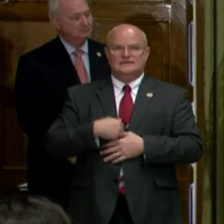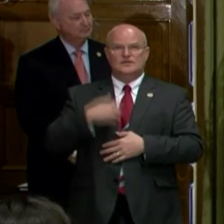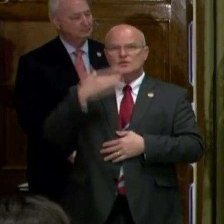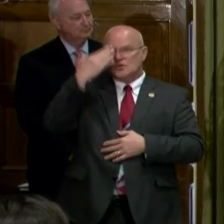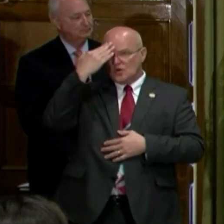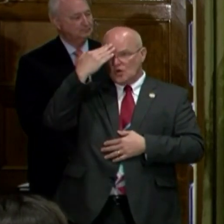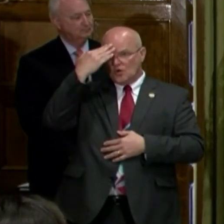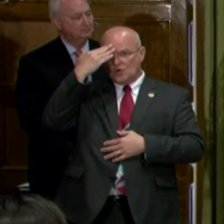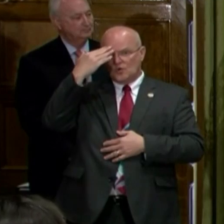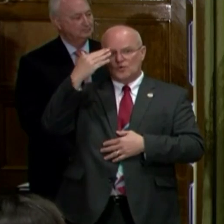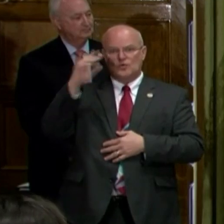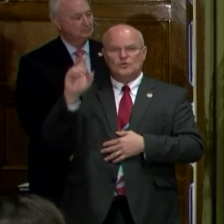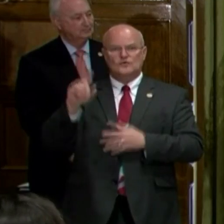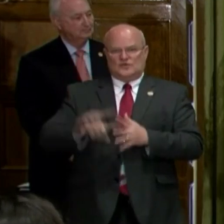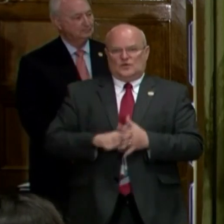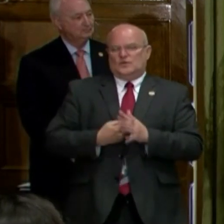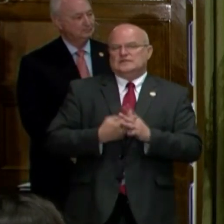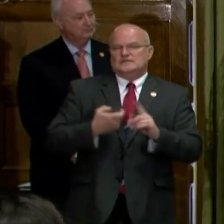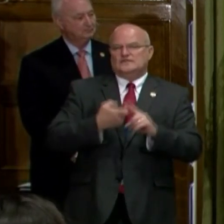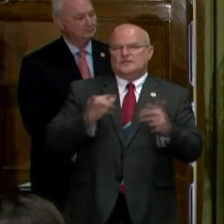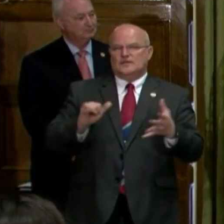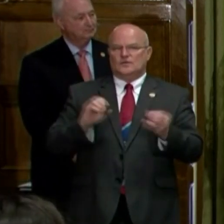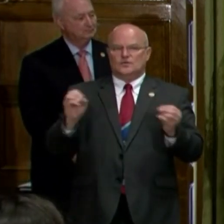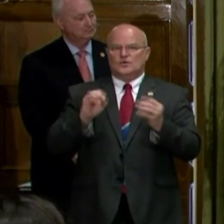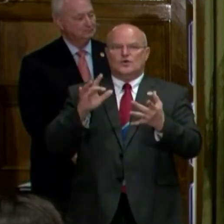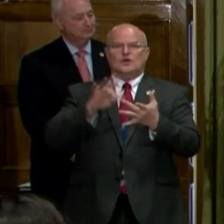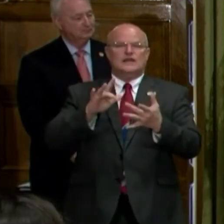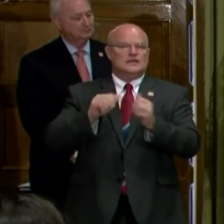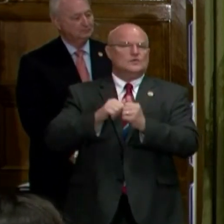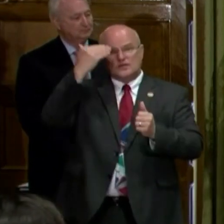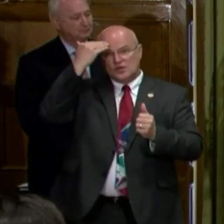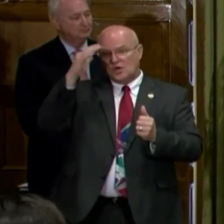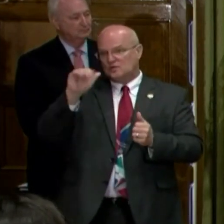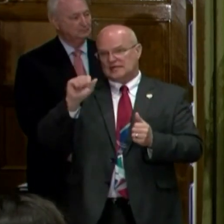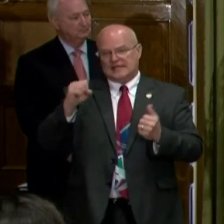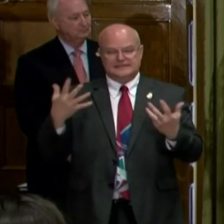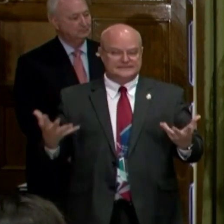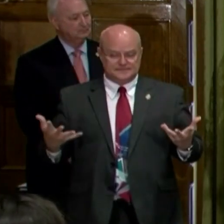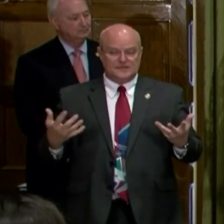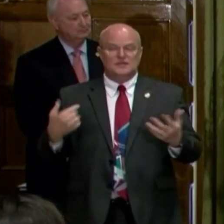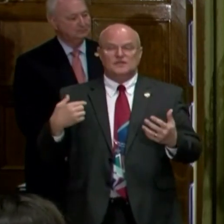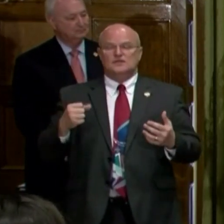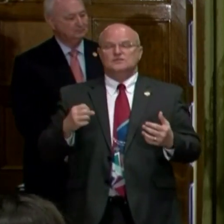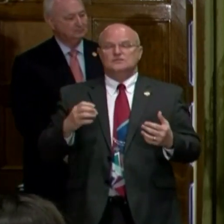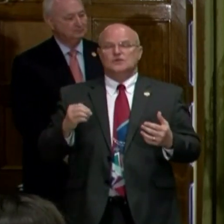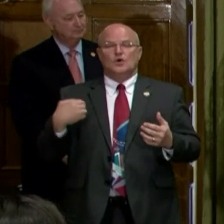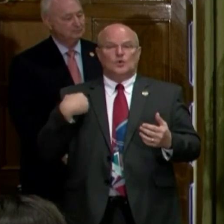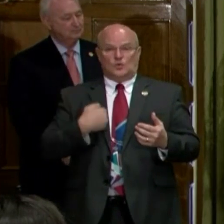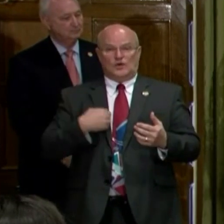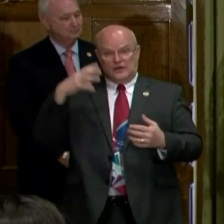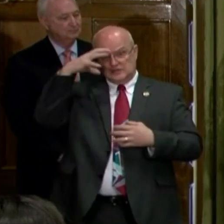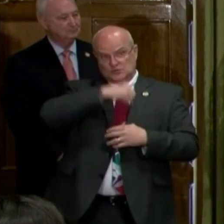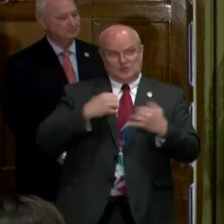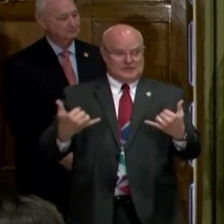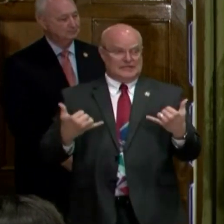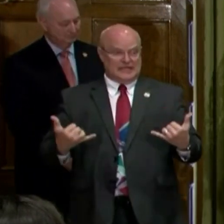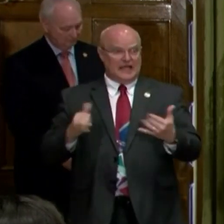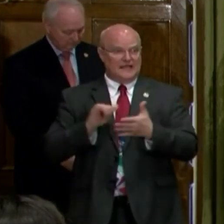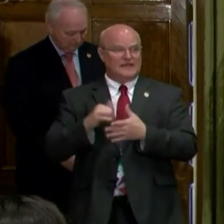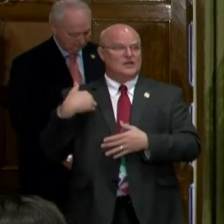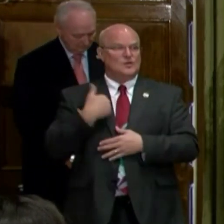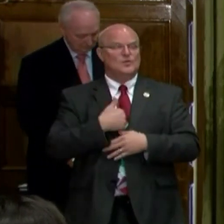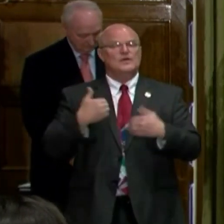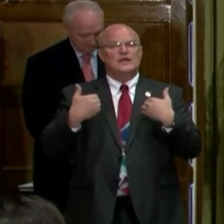know about travel or about known contact with a known case. And so we are assuming at this point that